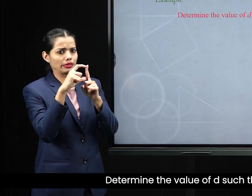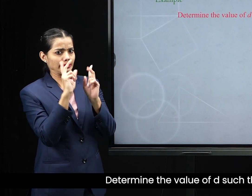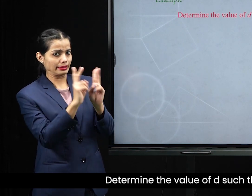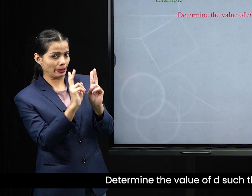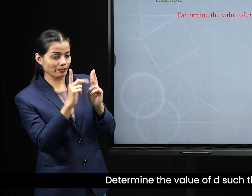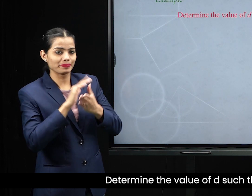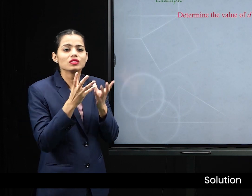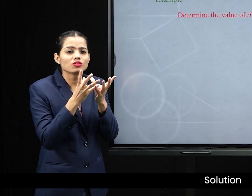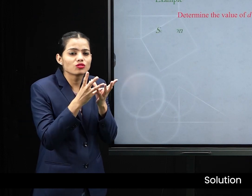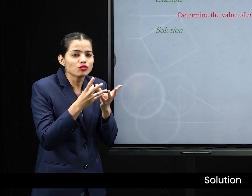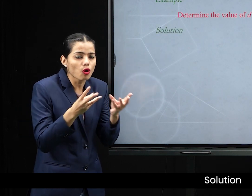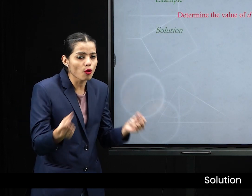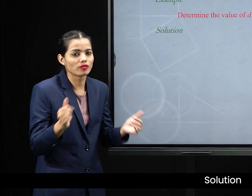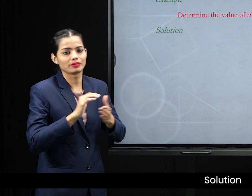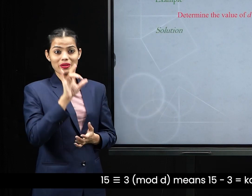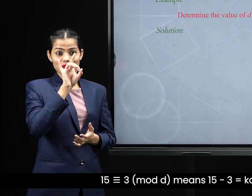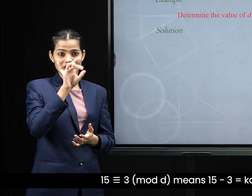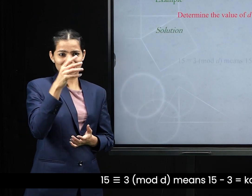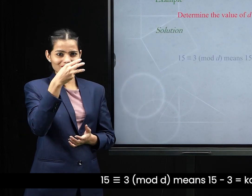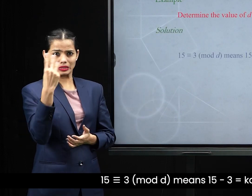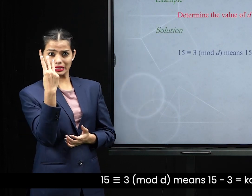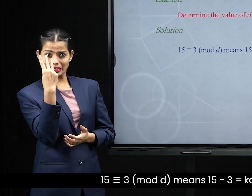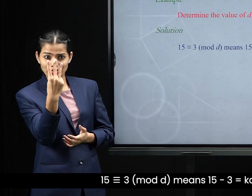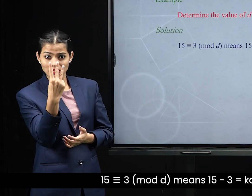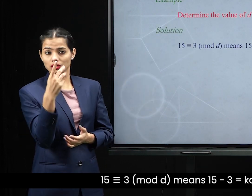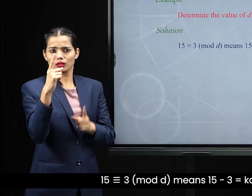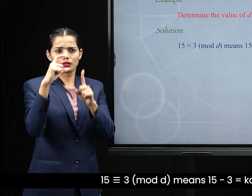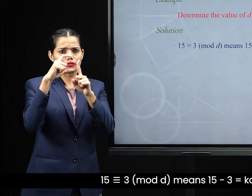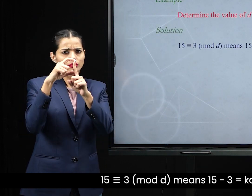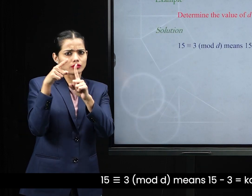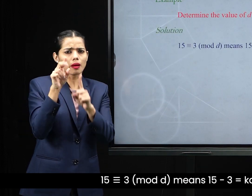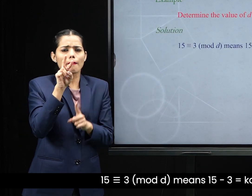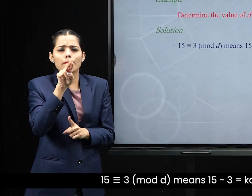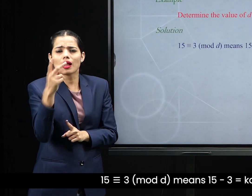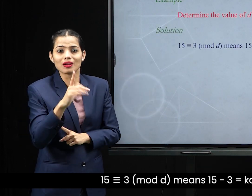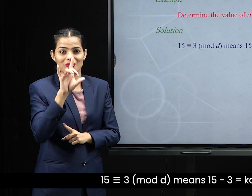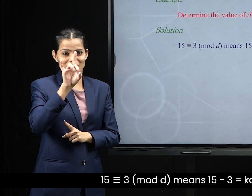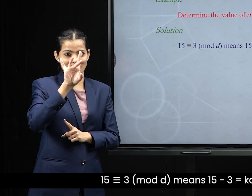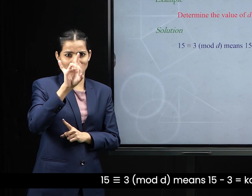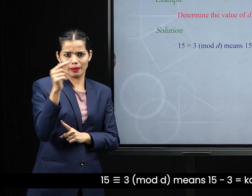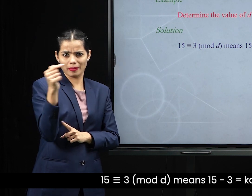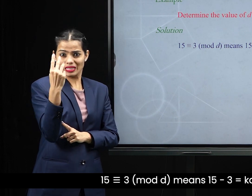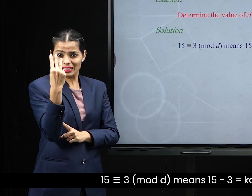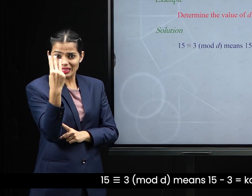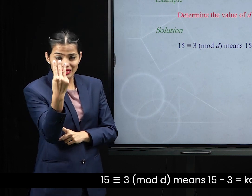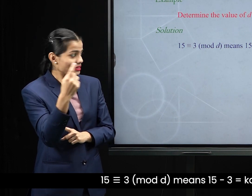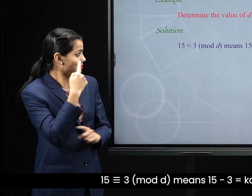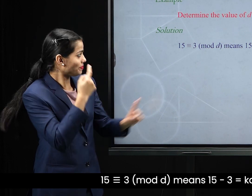d. Solution, 15 is equal to 3 mod d means 15 minus 3 is equal